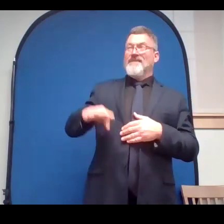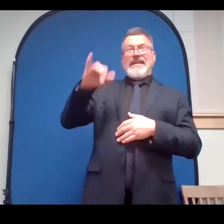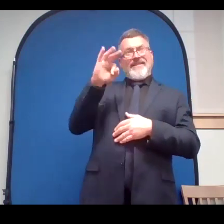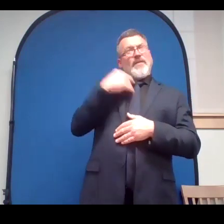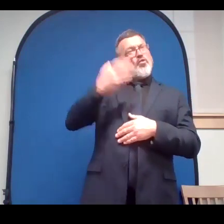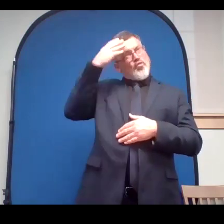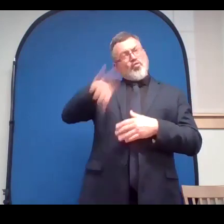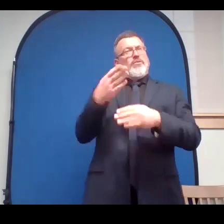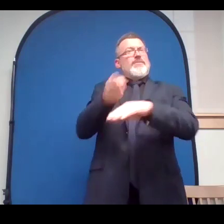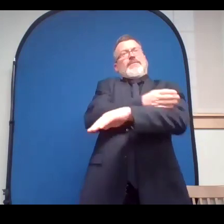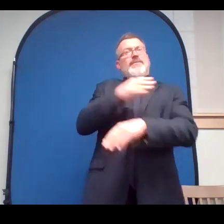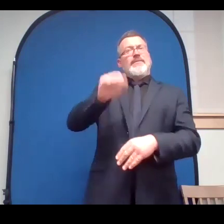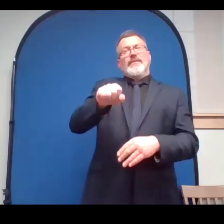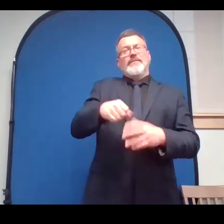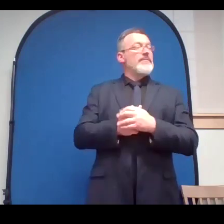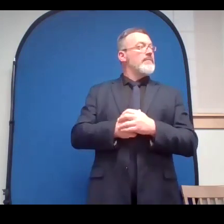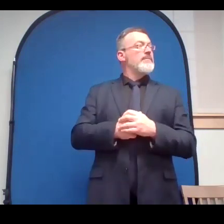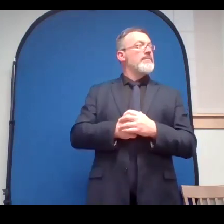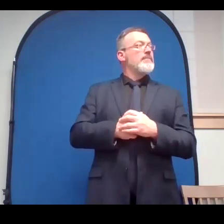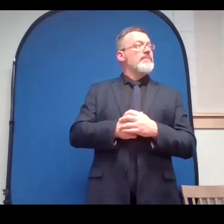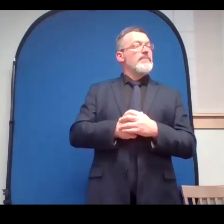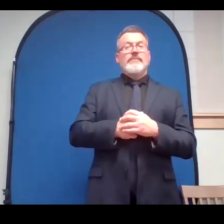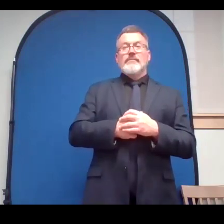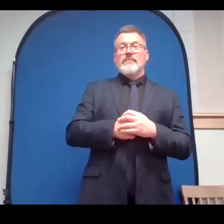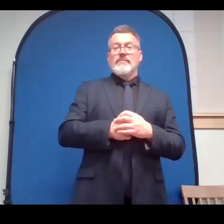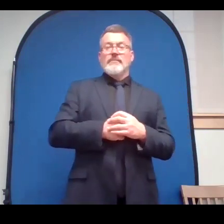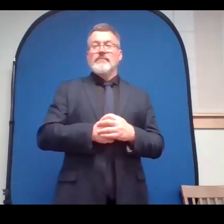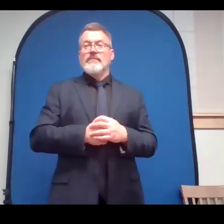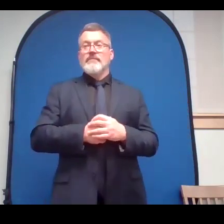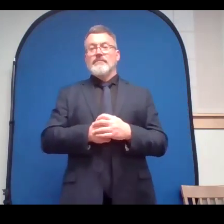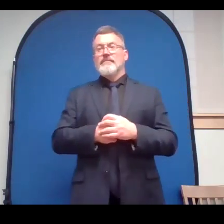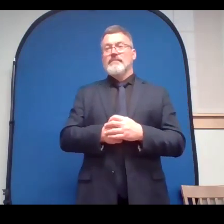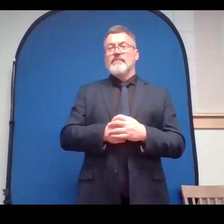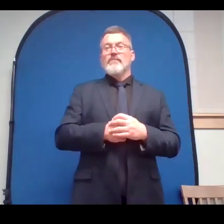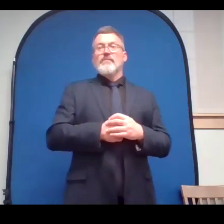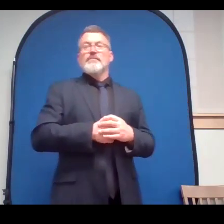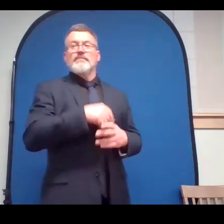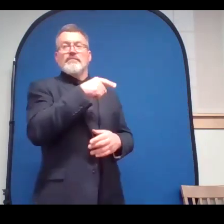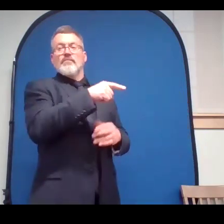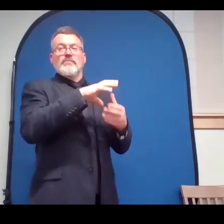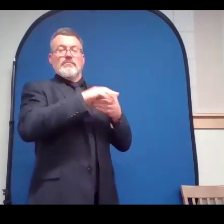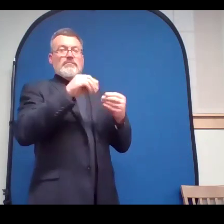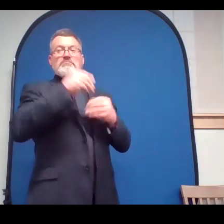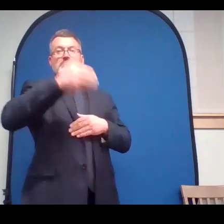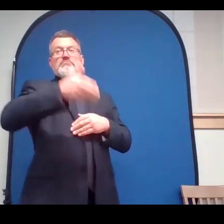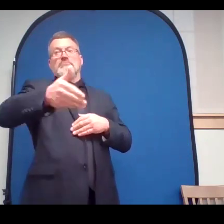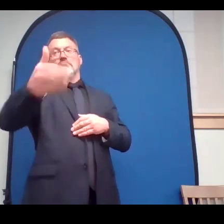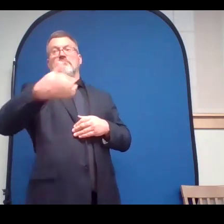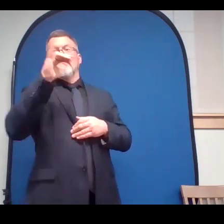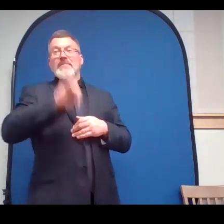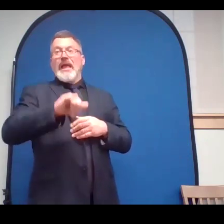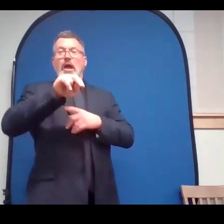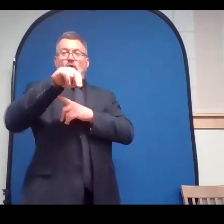And you said several times that things are handled differently in Nashua. How are they handled